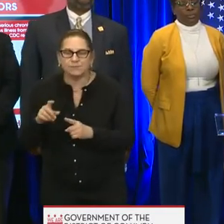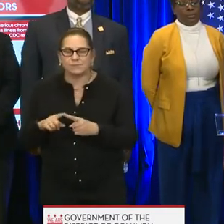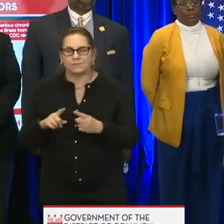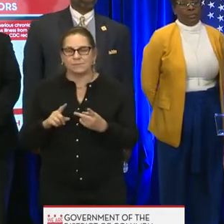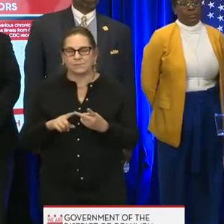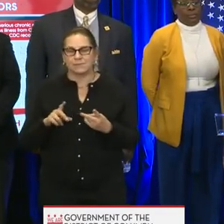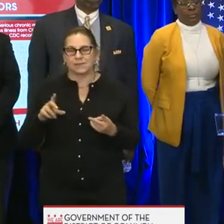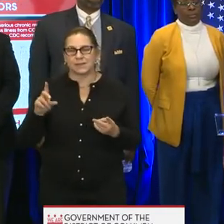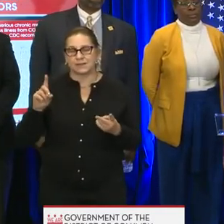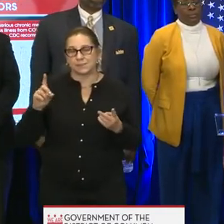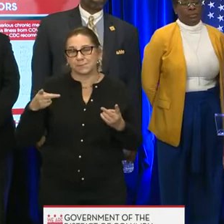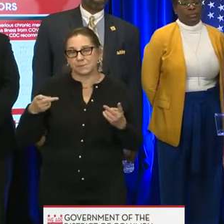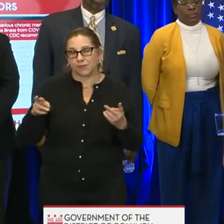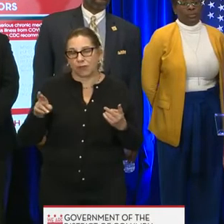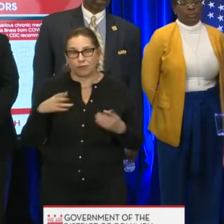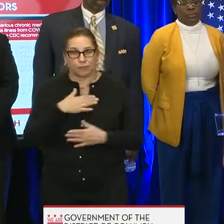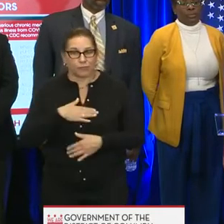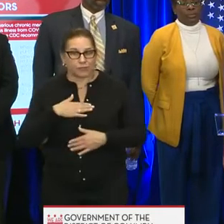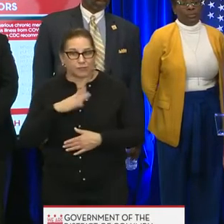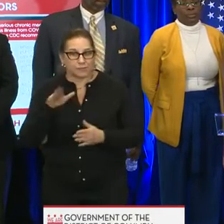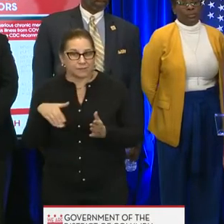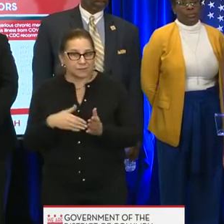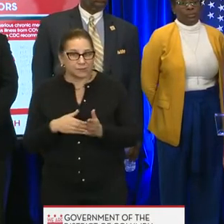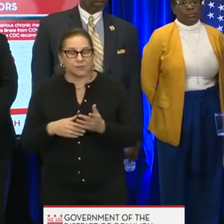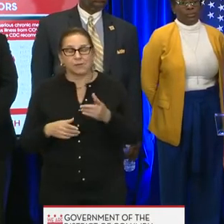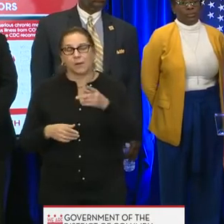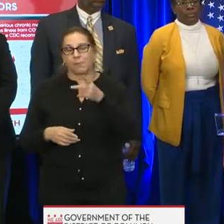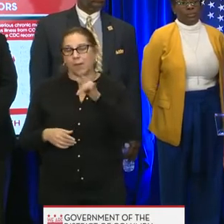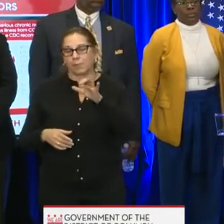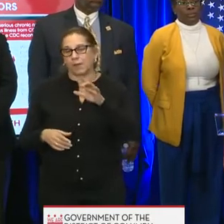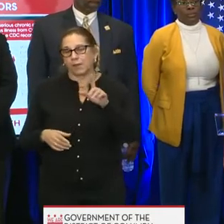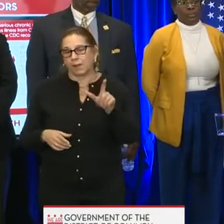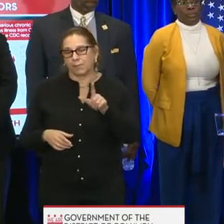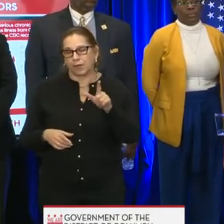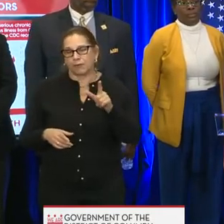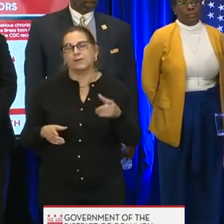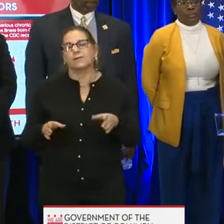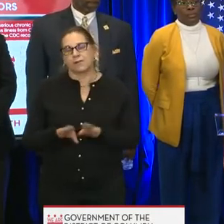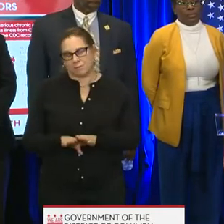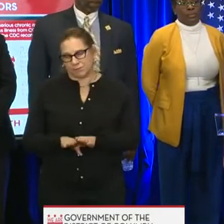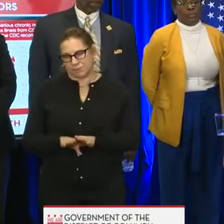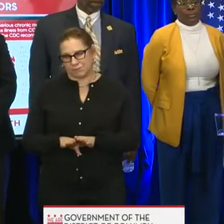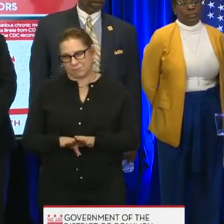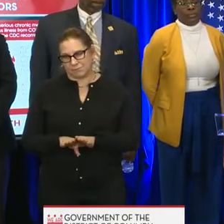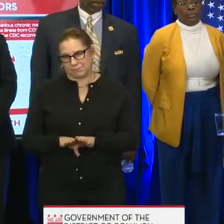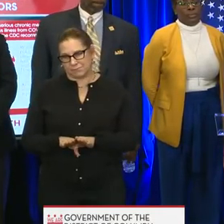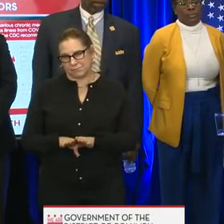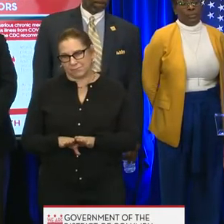and DC public libraries will also close on March the 16th and reopen on April 1.